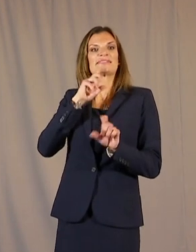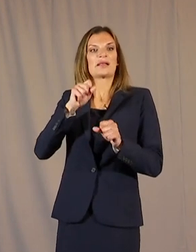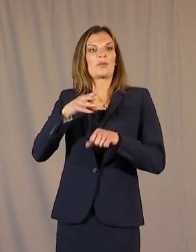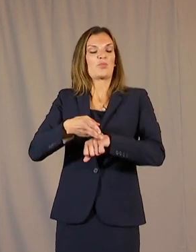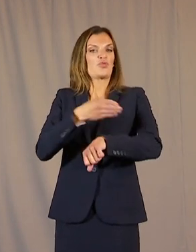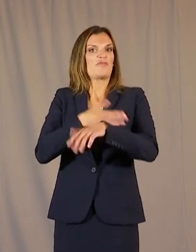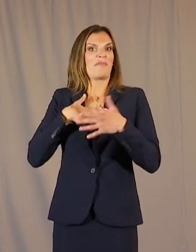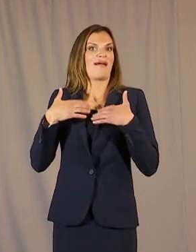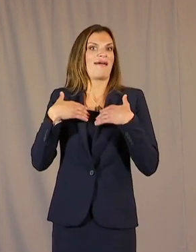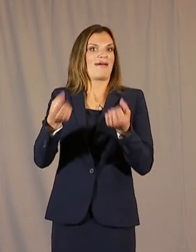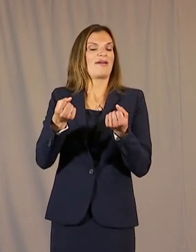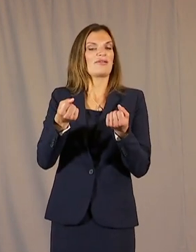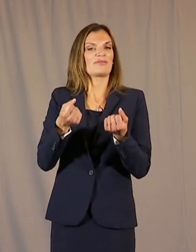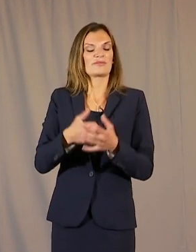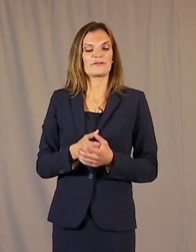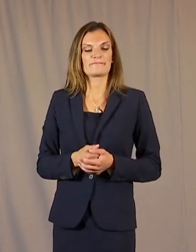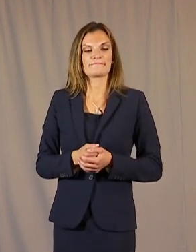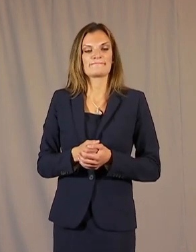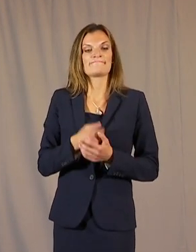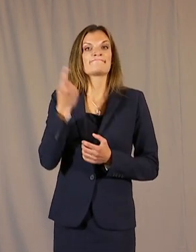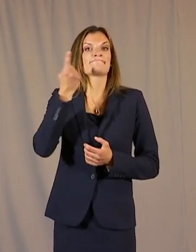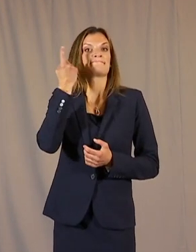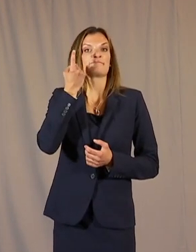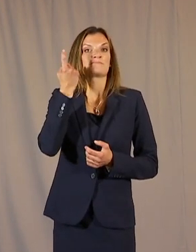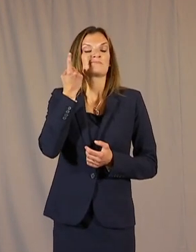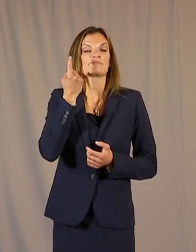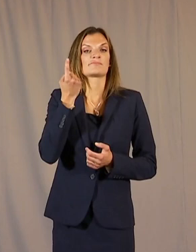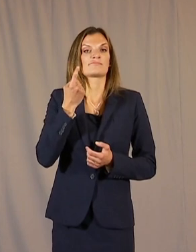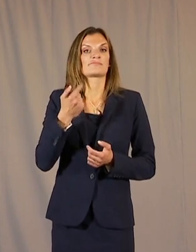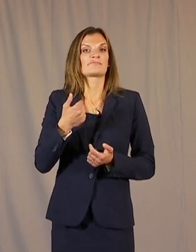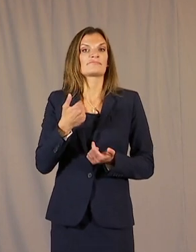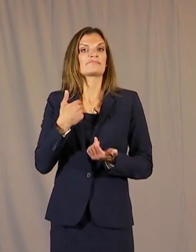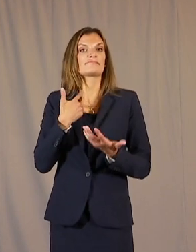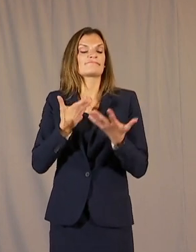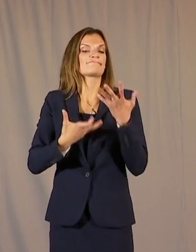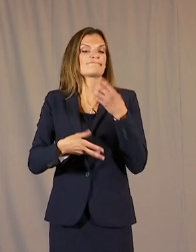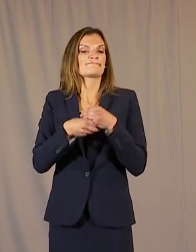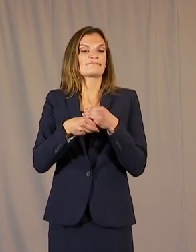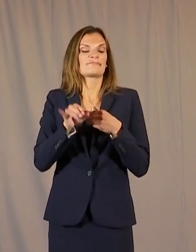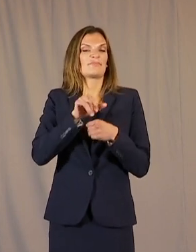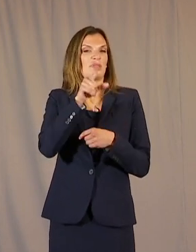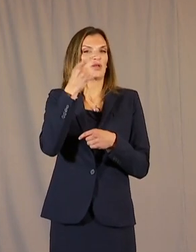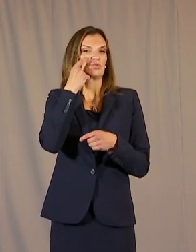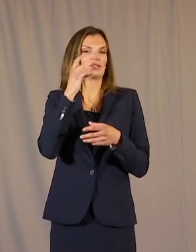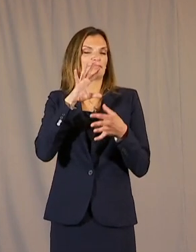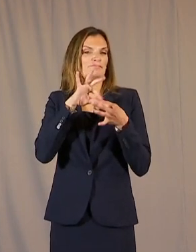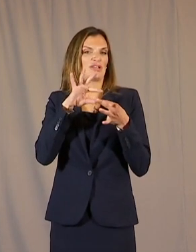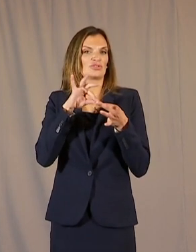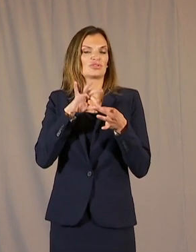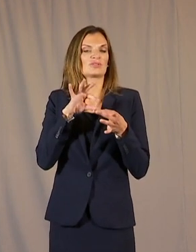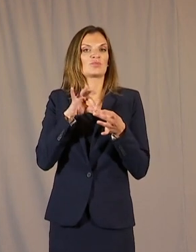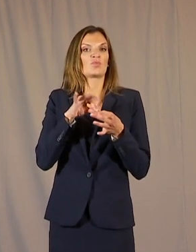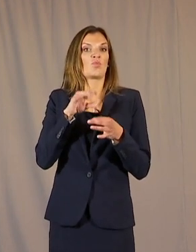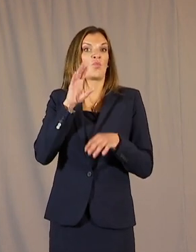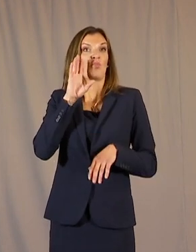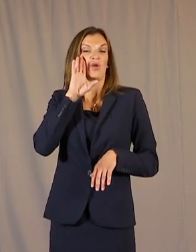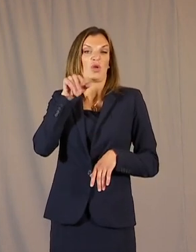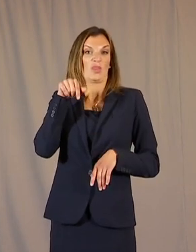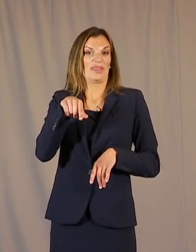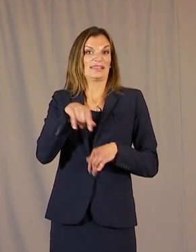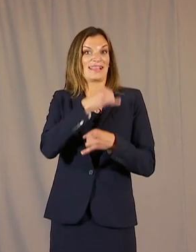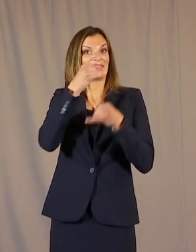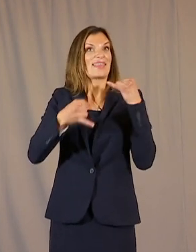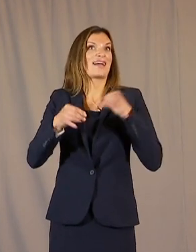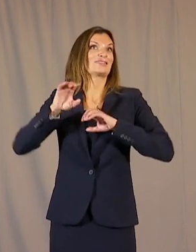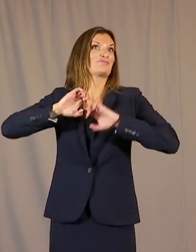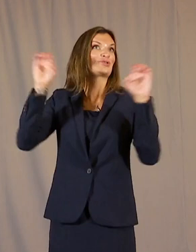certainly an approach. One thing that I would certainly add is, as you mentioned, the last point you mentioned is, we know this is not going to be our last emergency.